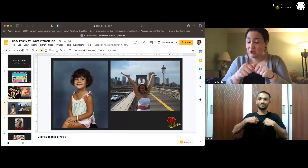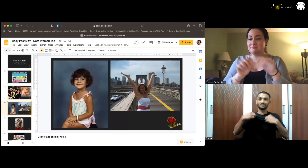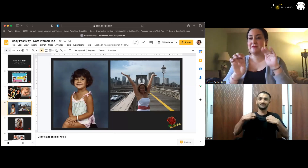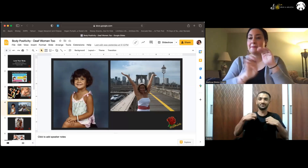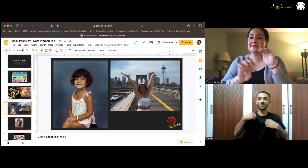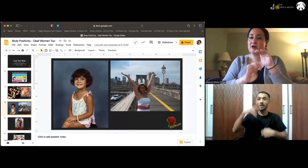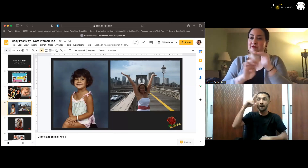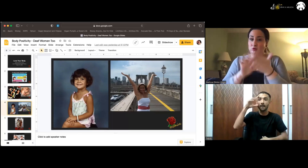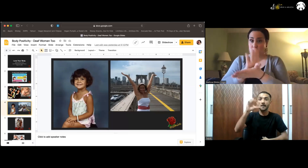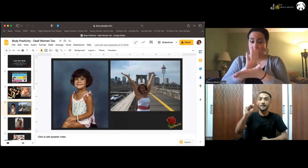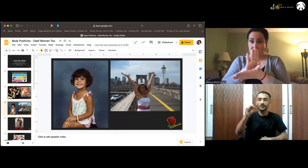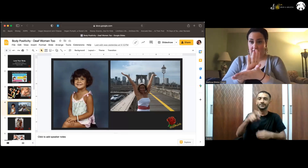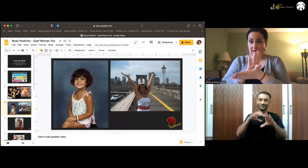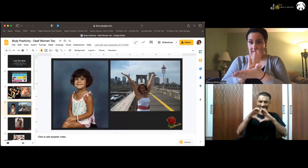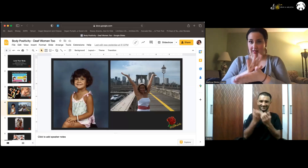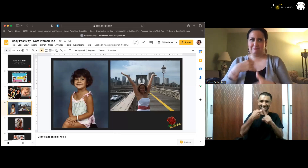I always loved going to different places.